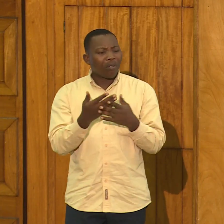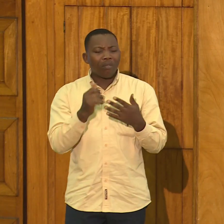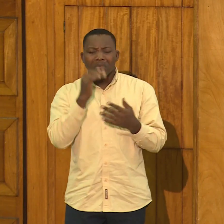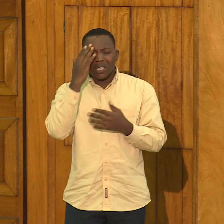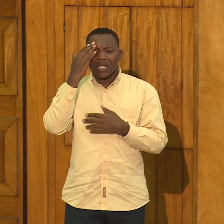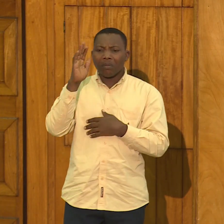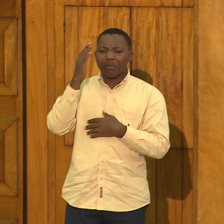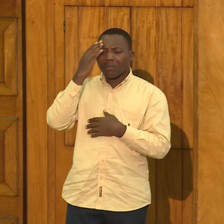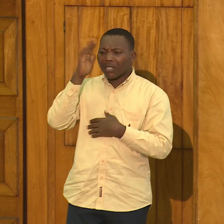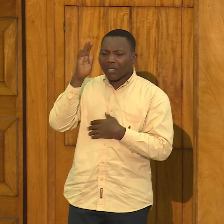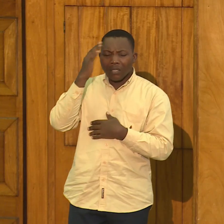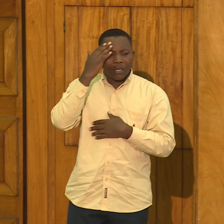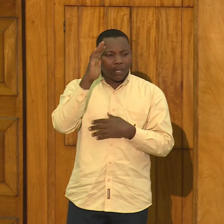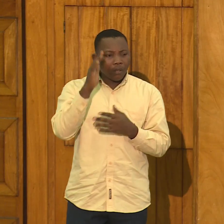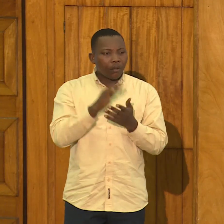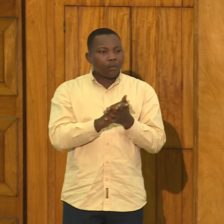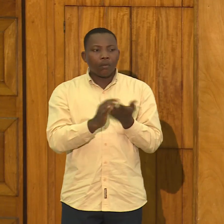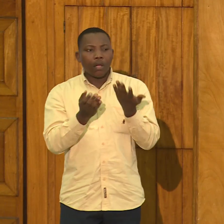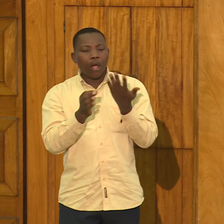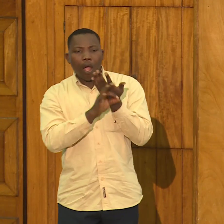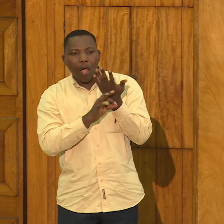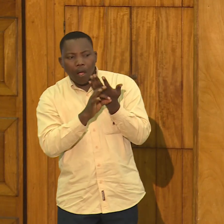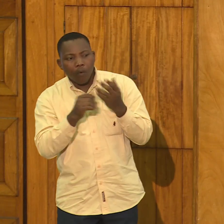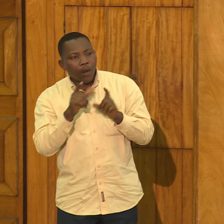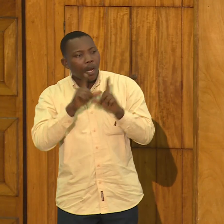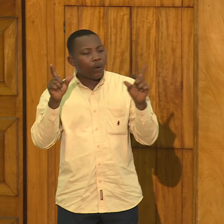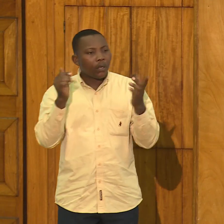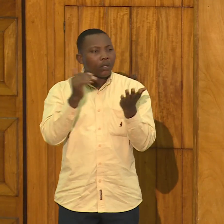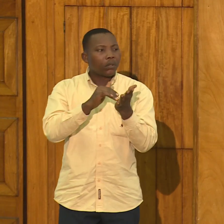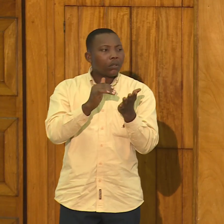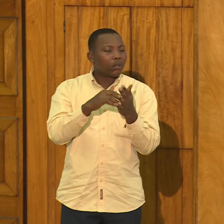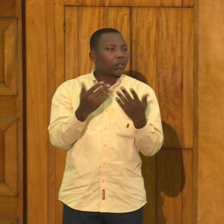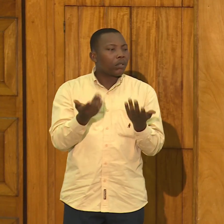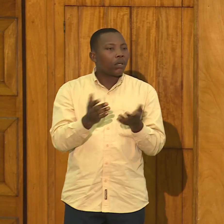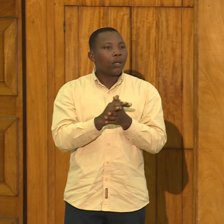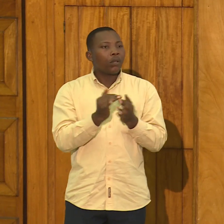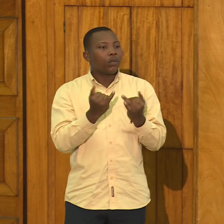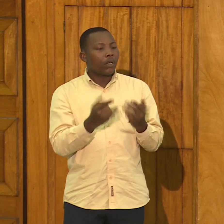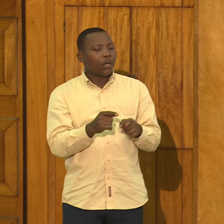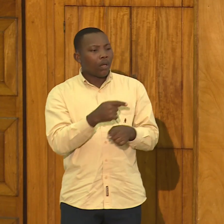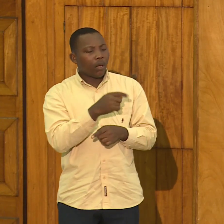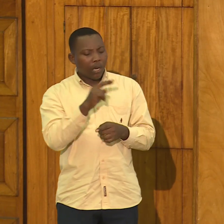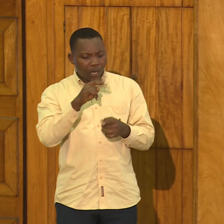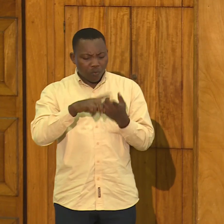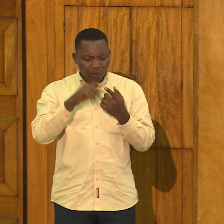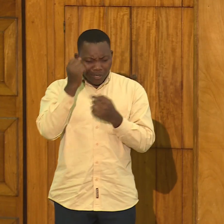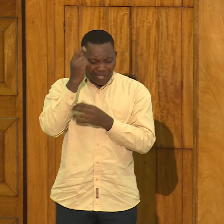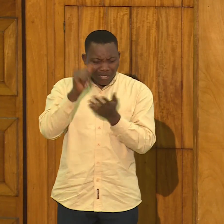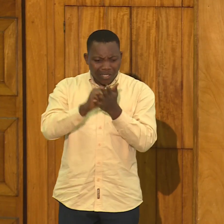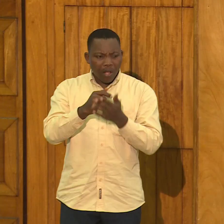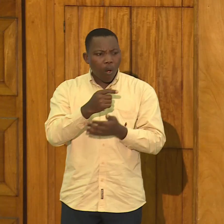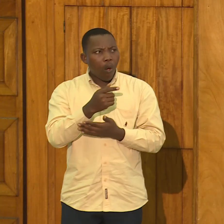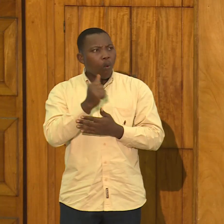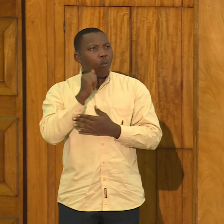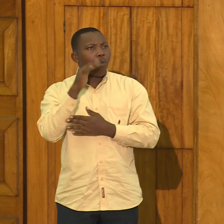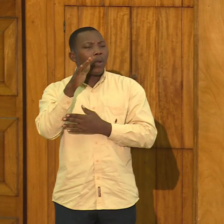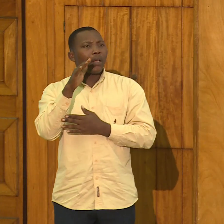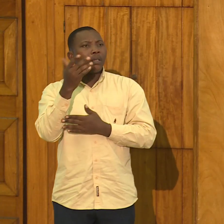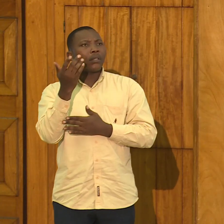terms that also felt like a foreign language. Now, I need us to understand that this woman,